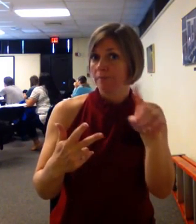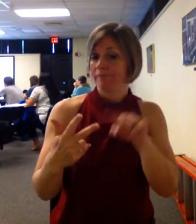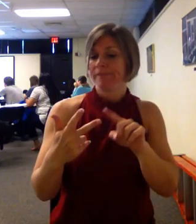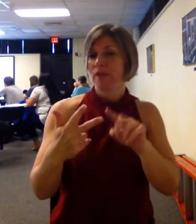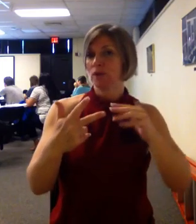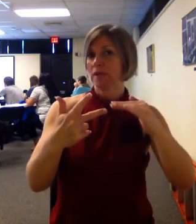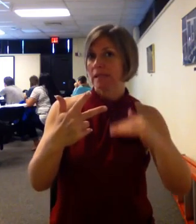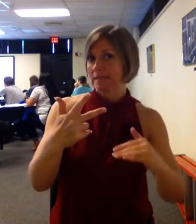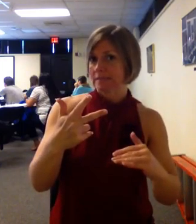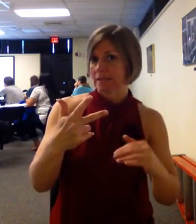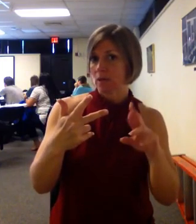the reward.